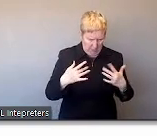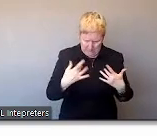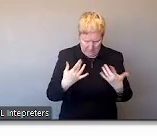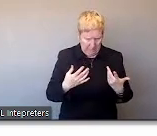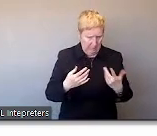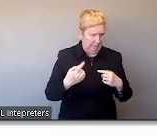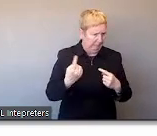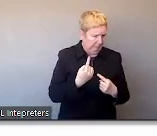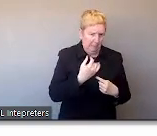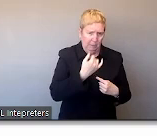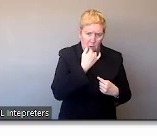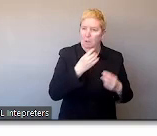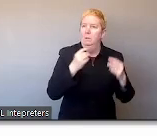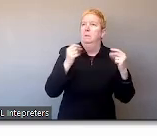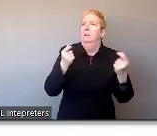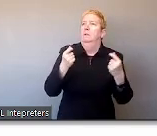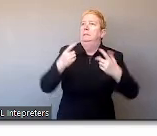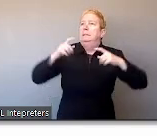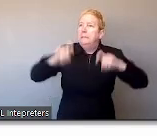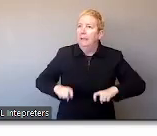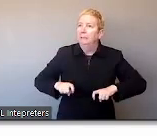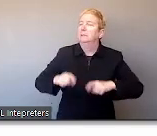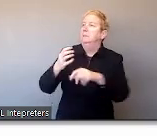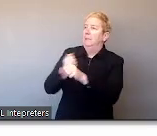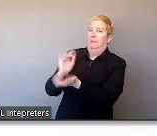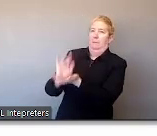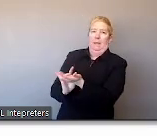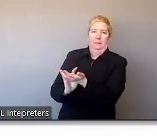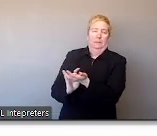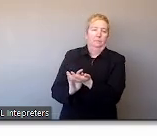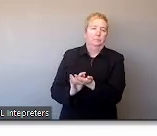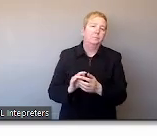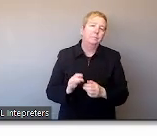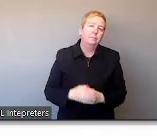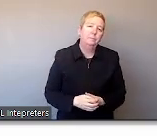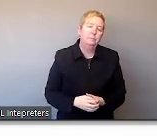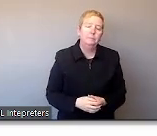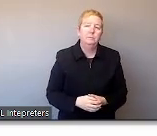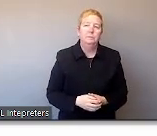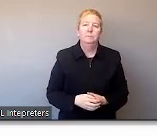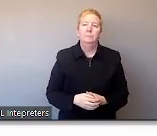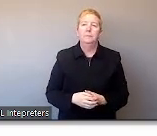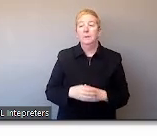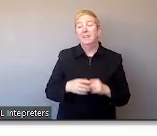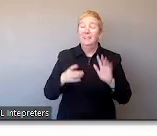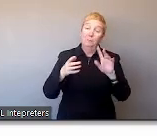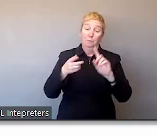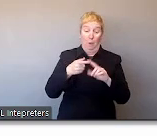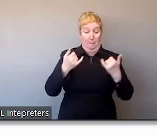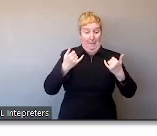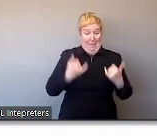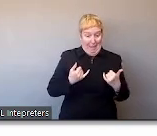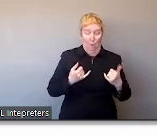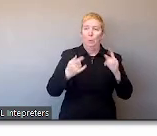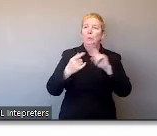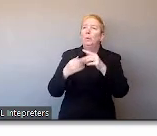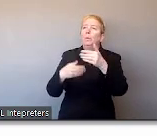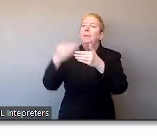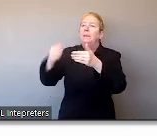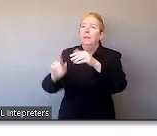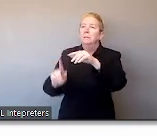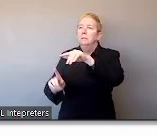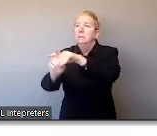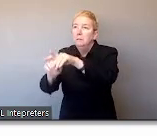of a future wave. There's only so much you can do in between crises, but the more we